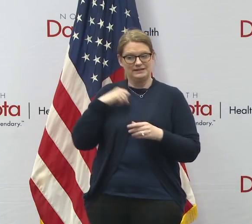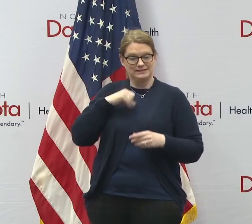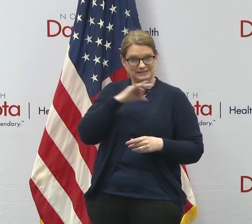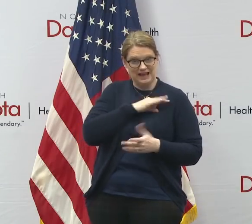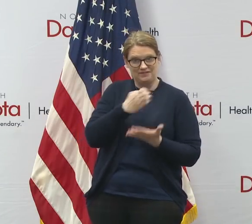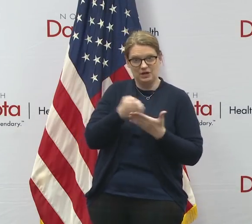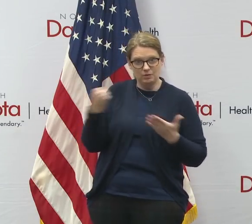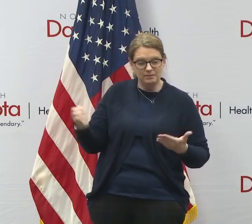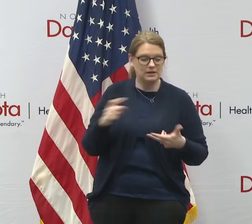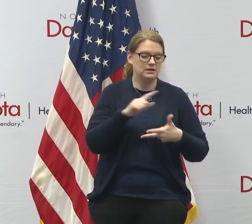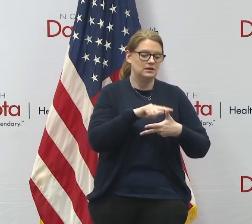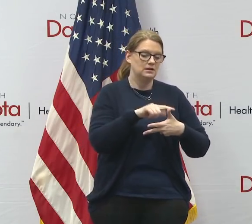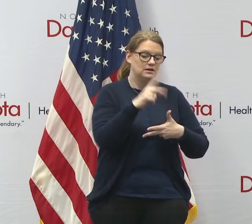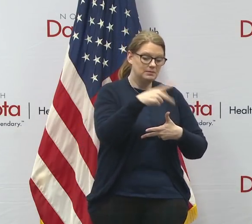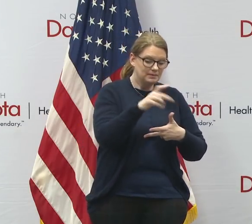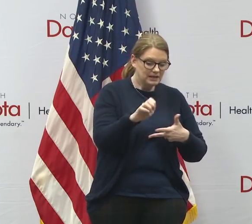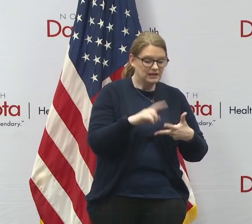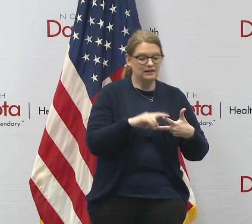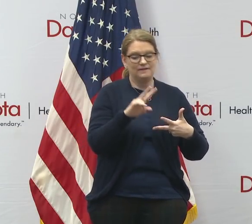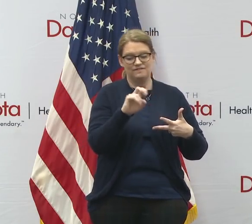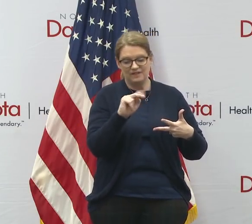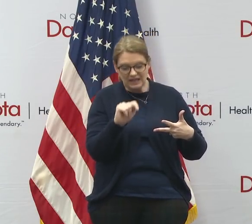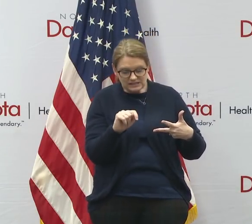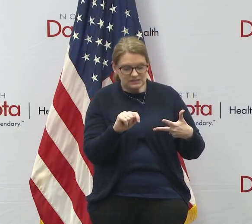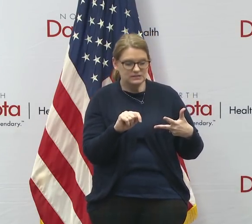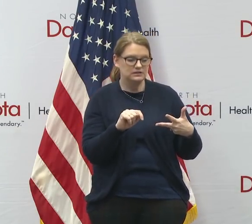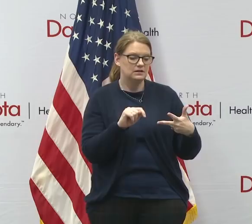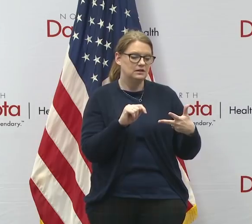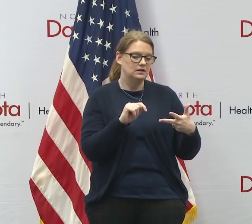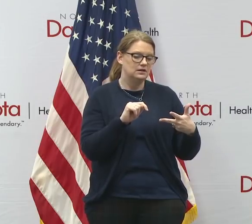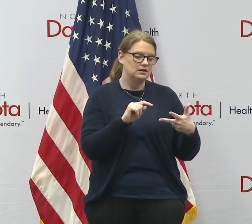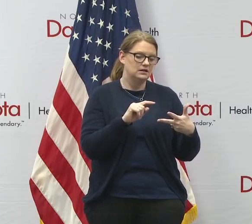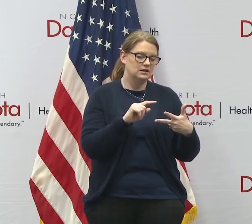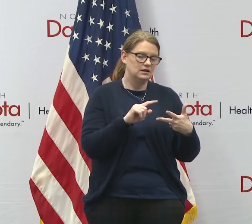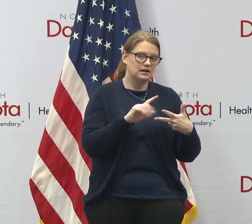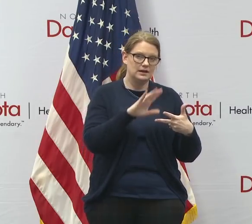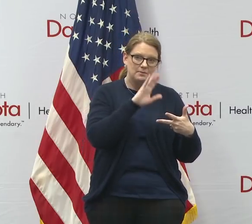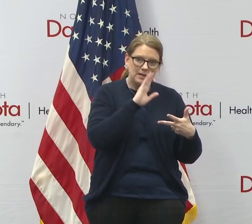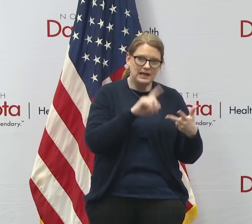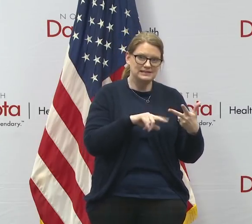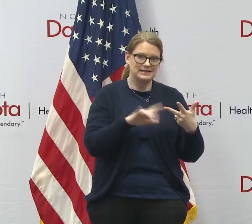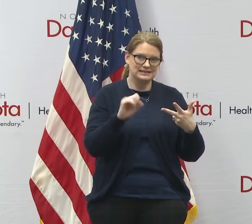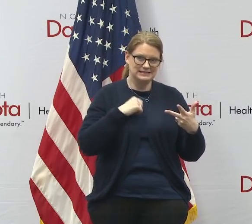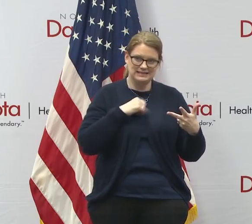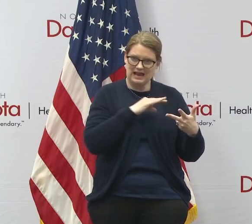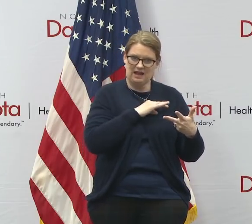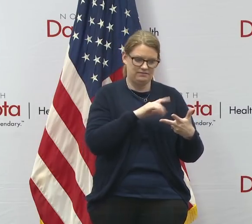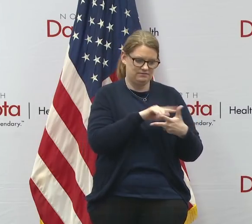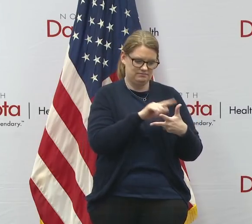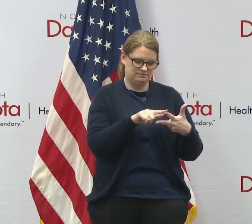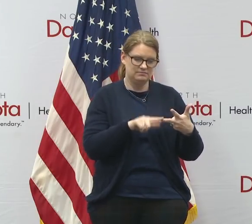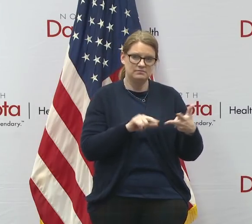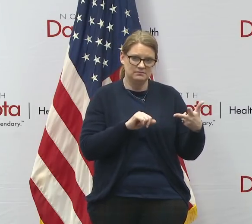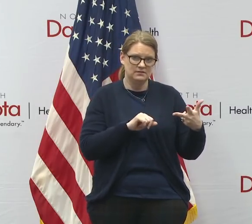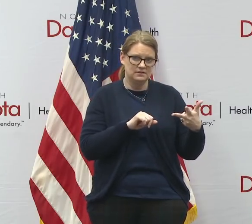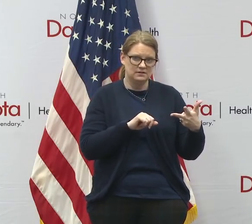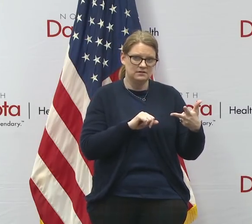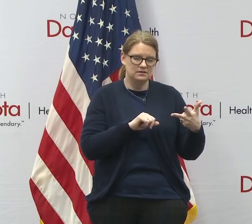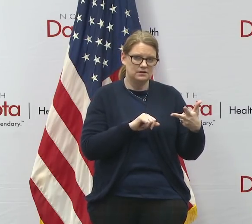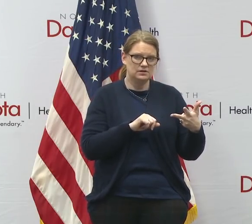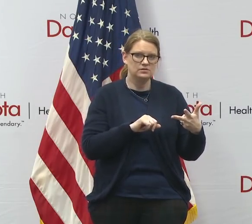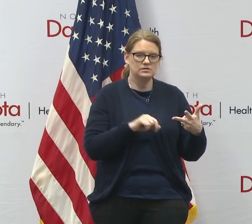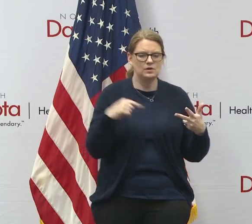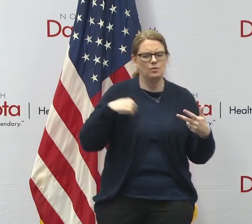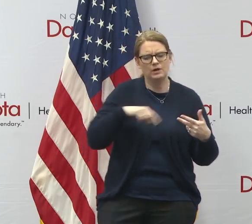personal protective equipment, it means ventilators, it means hospital beds, and it means the staff that can care for them. And so we're working